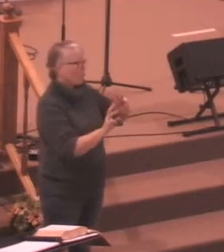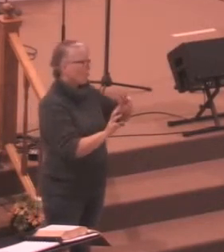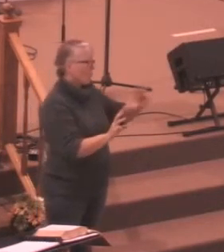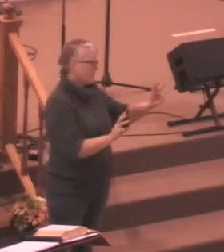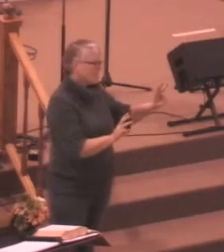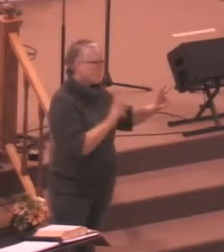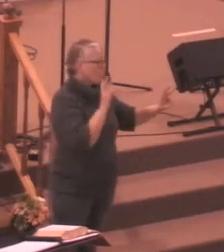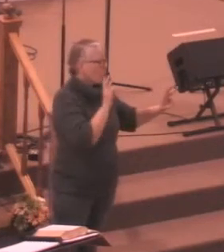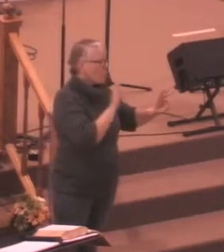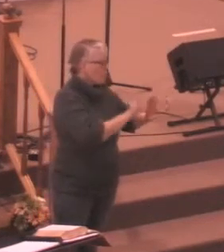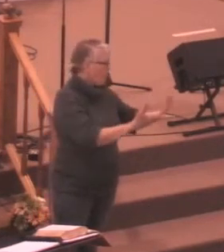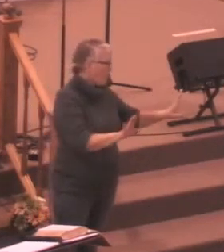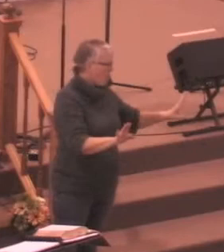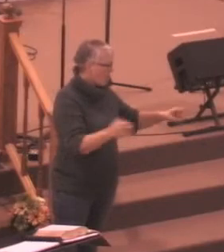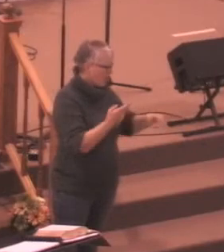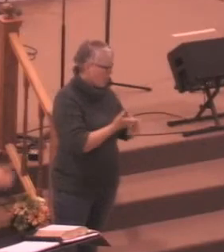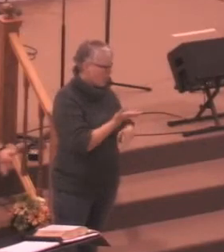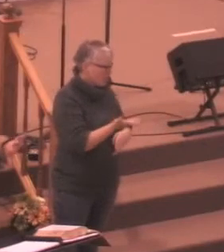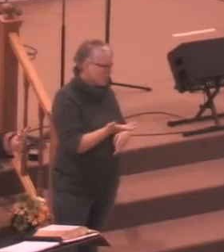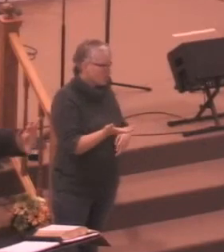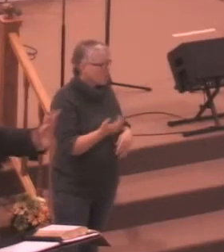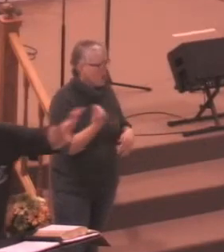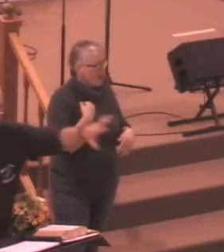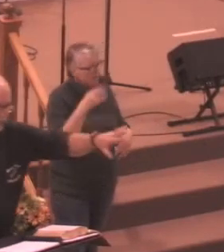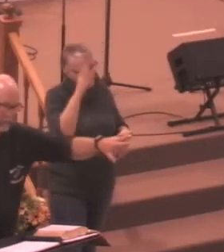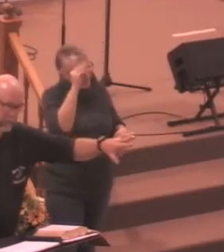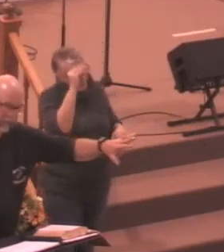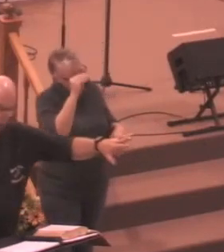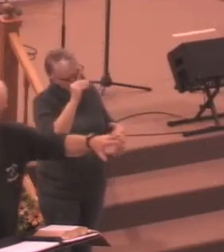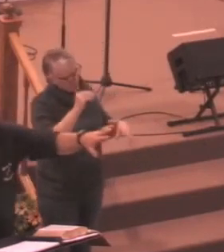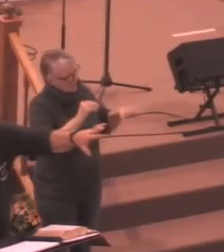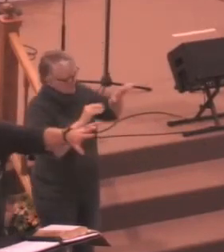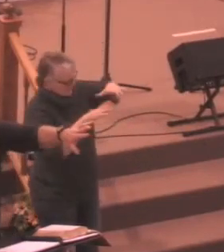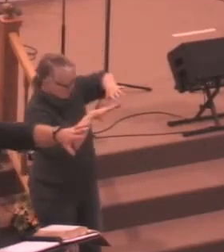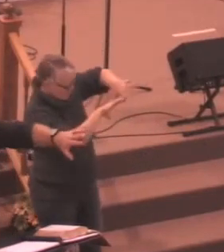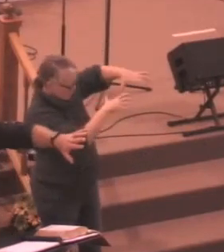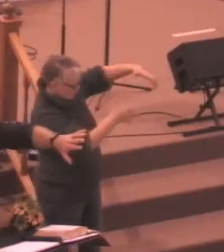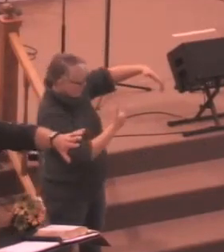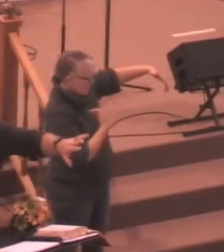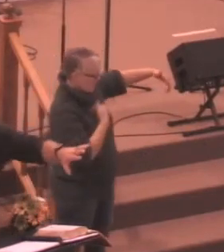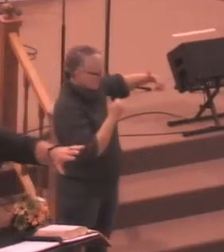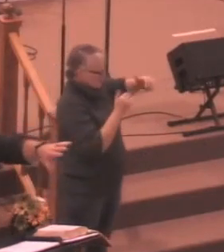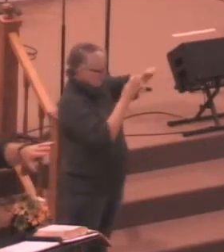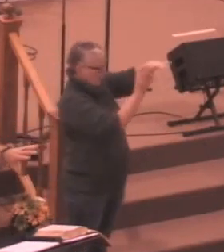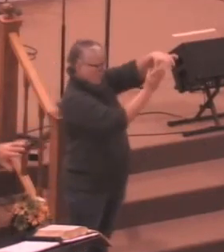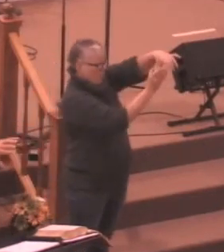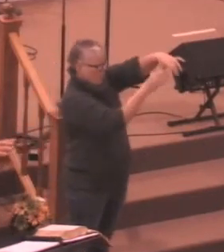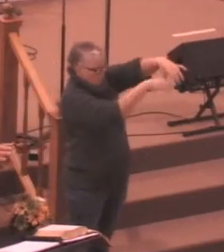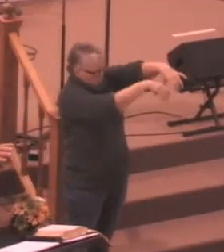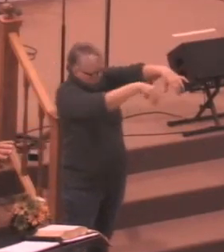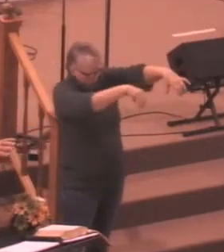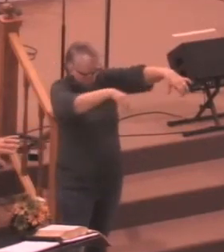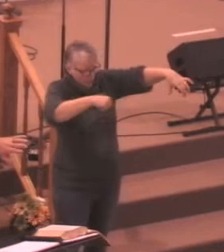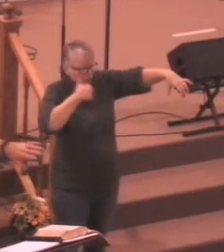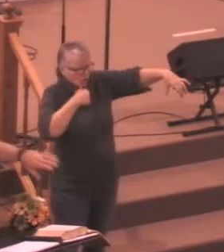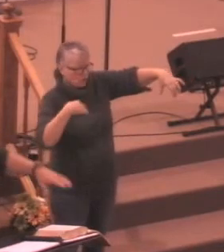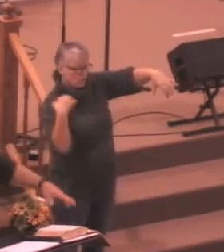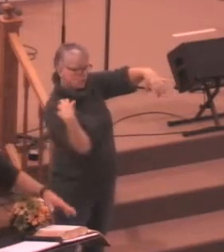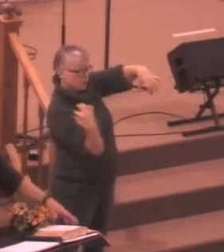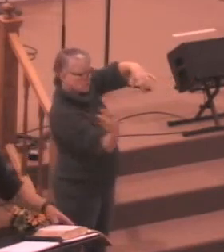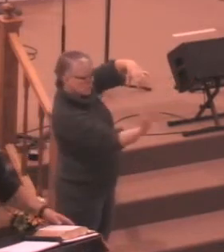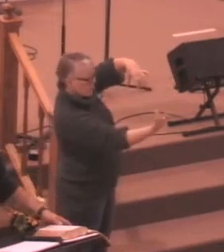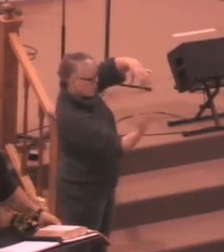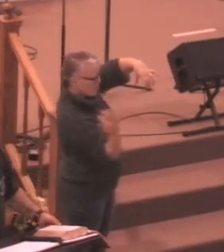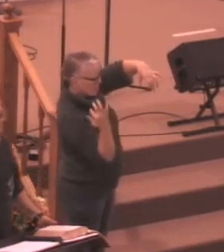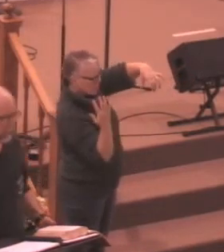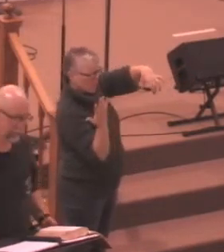Wall. You got all the boys on one side. They got a wall separating it. All the girls are on the other side. They